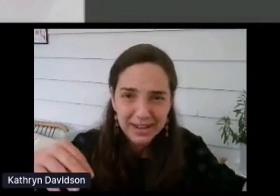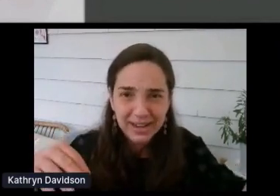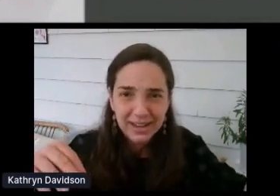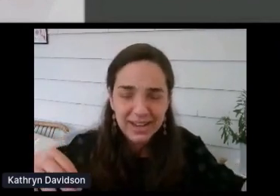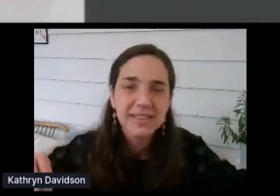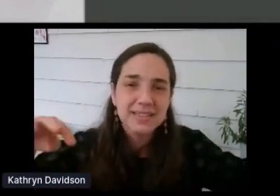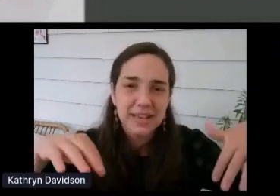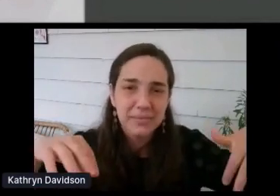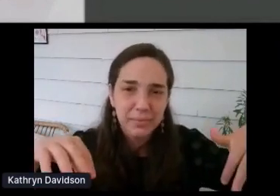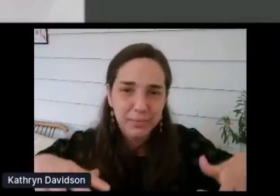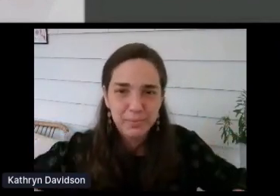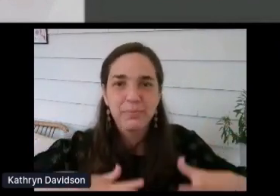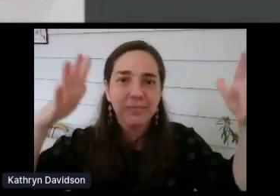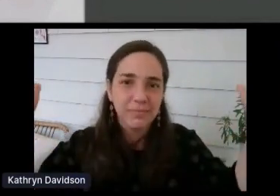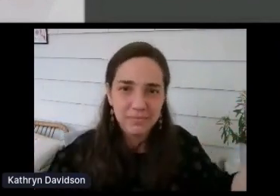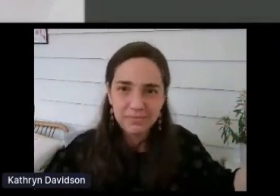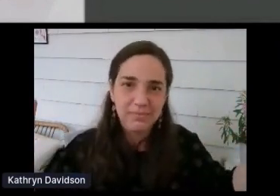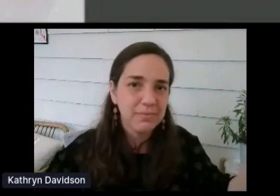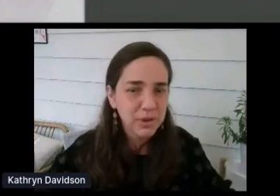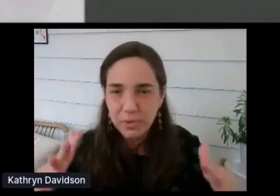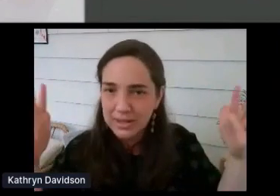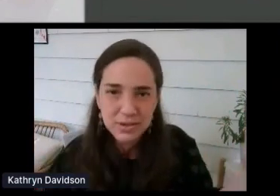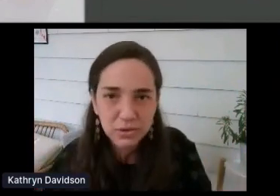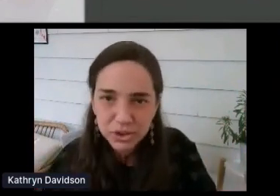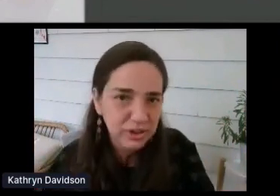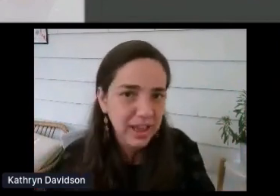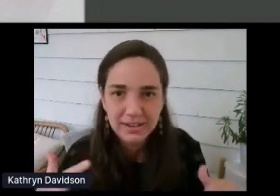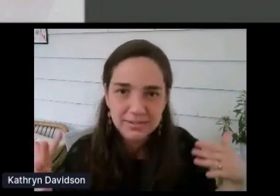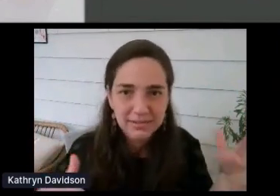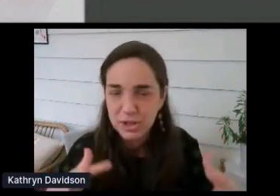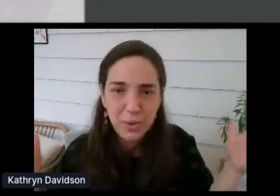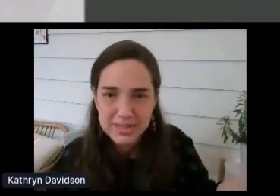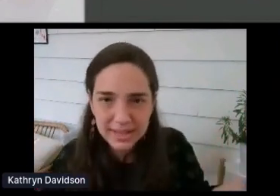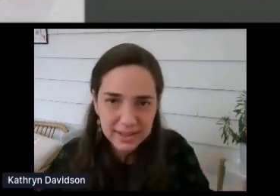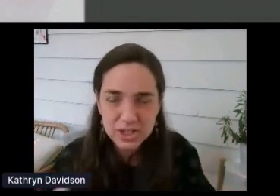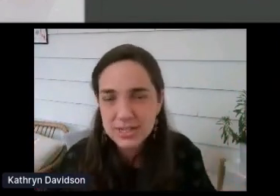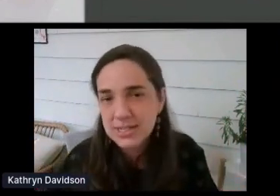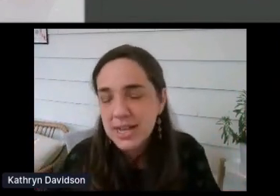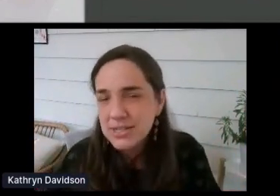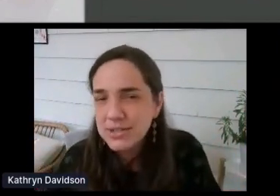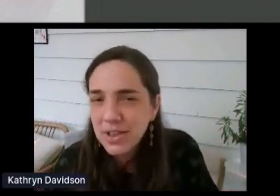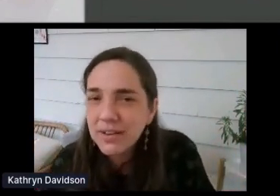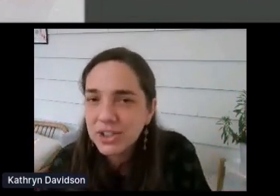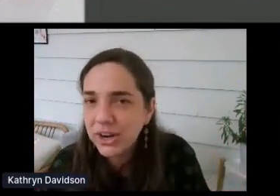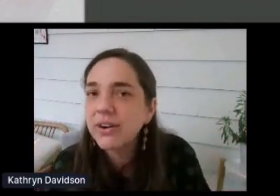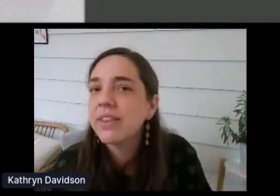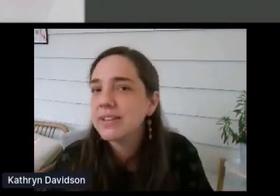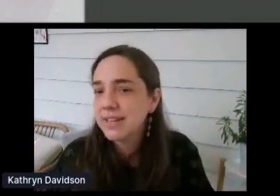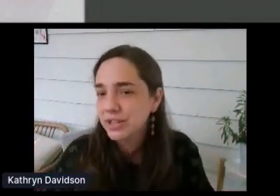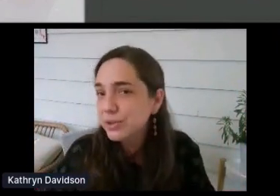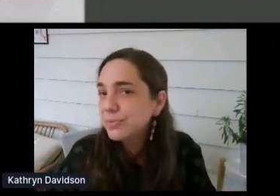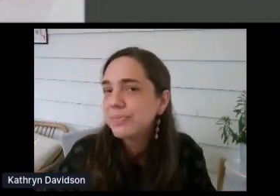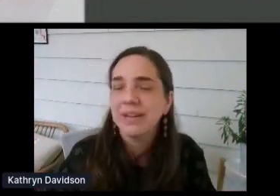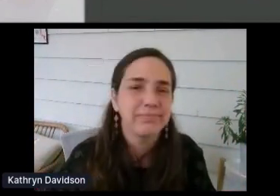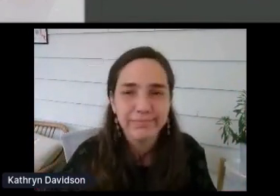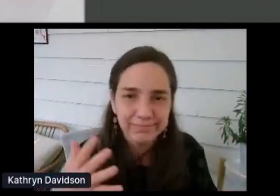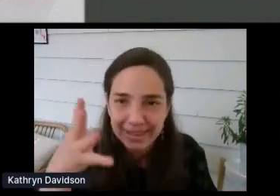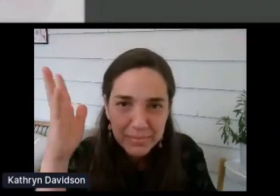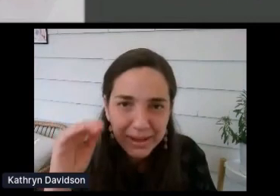like embedded in the same U.S. culture that U.S. English is. So there's a lot of shared things there